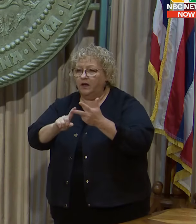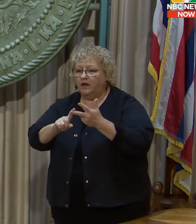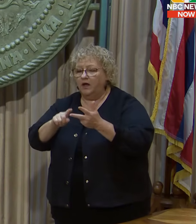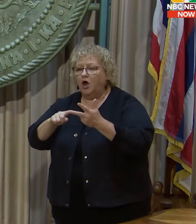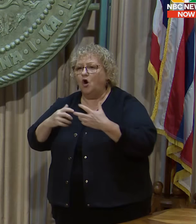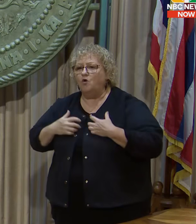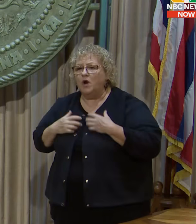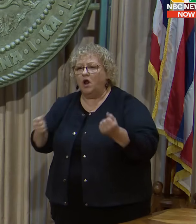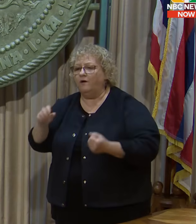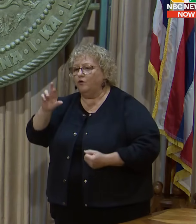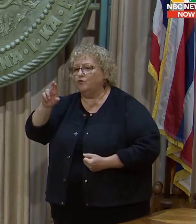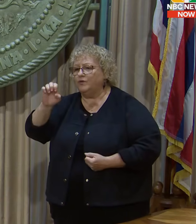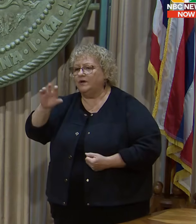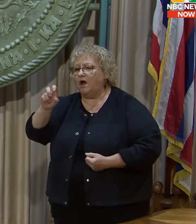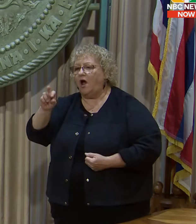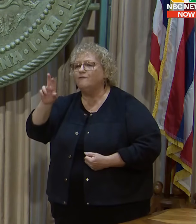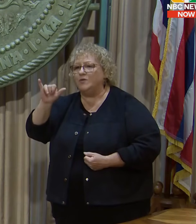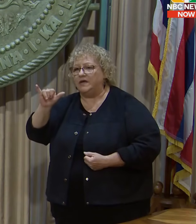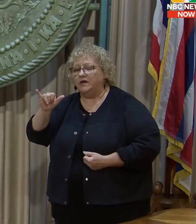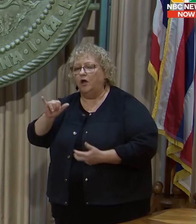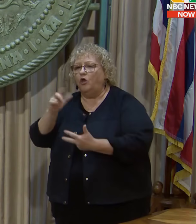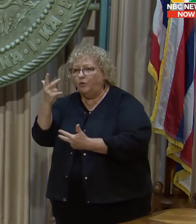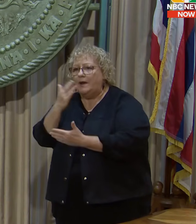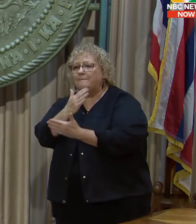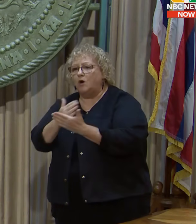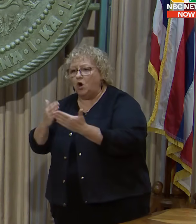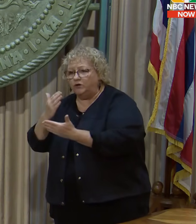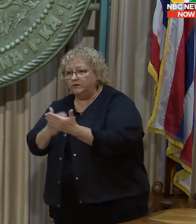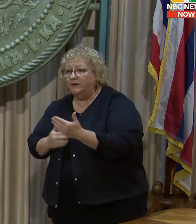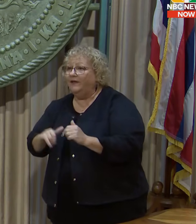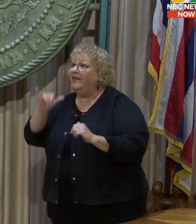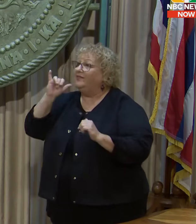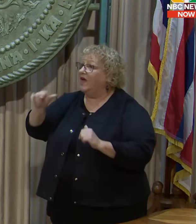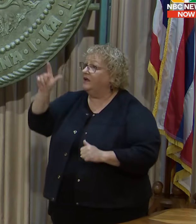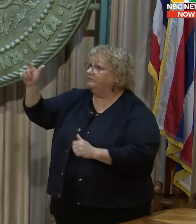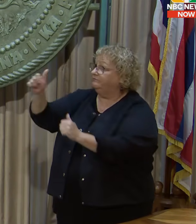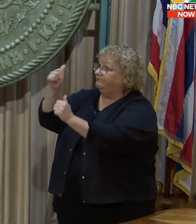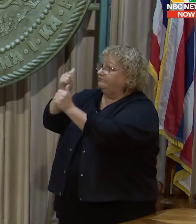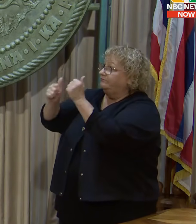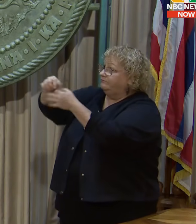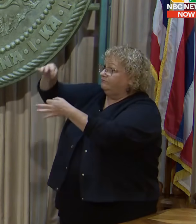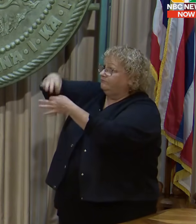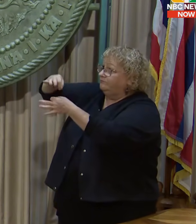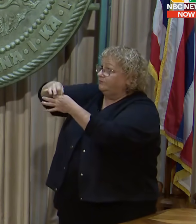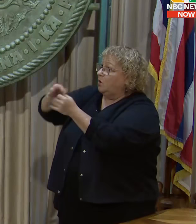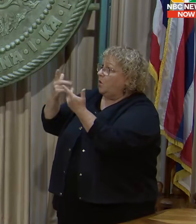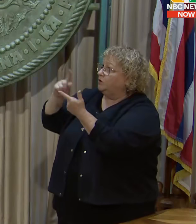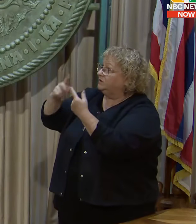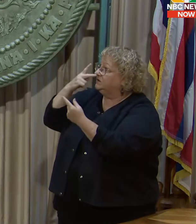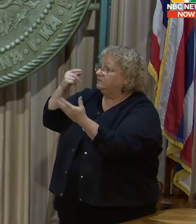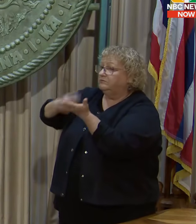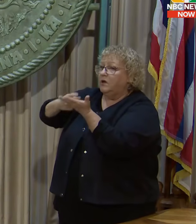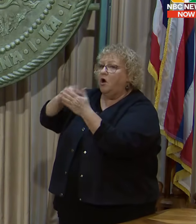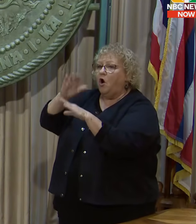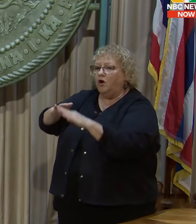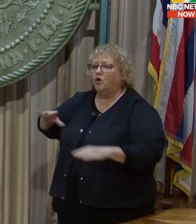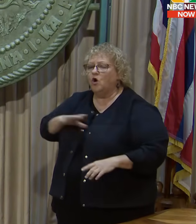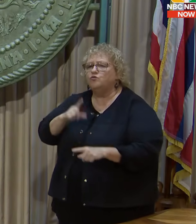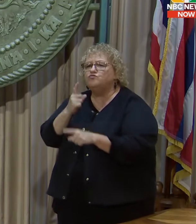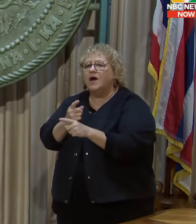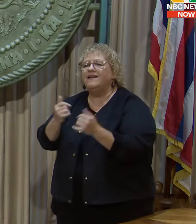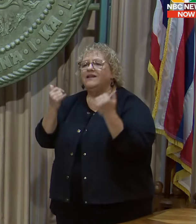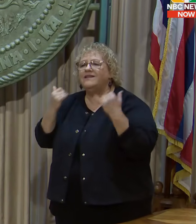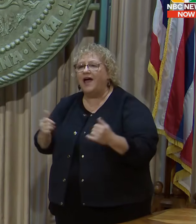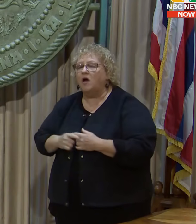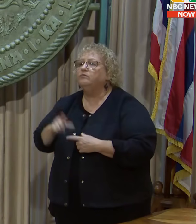trying to get through survival and to stability. A recovery package will come later on. In fact, we're already working on it in Congress right now. It will